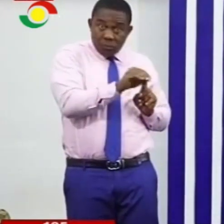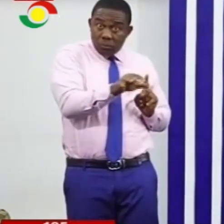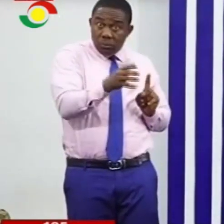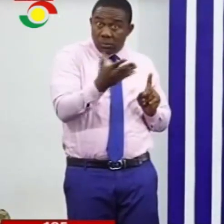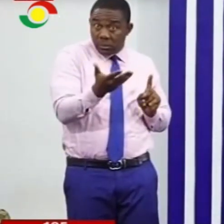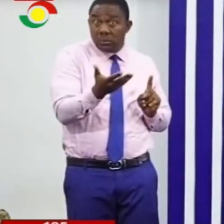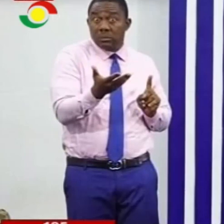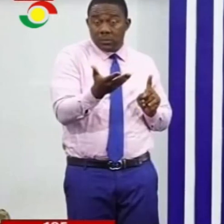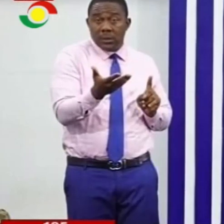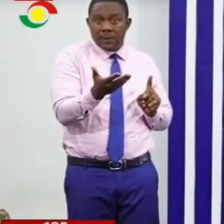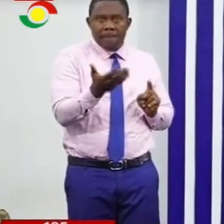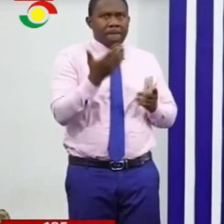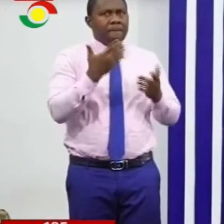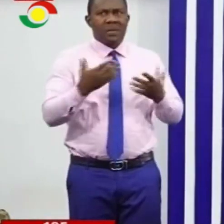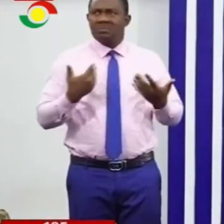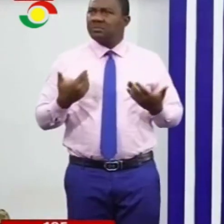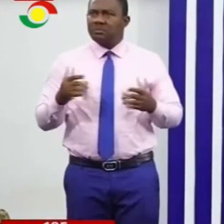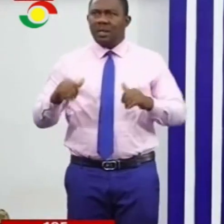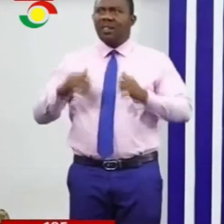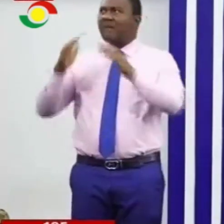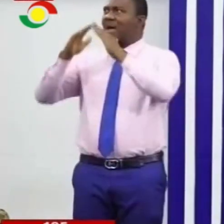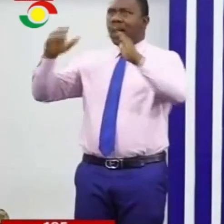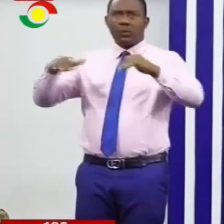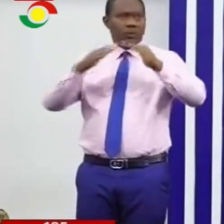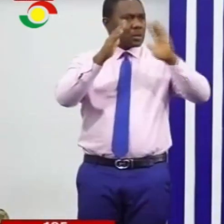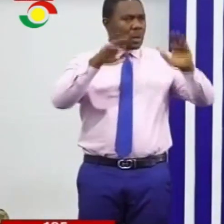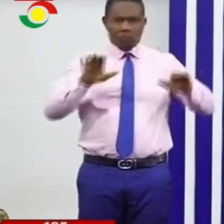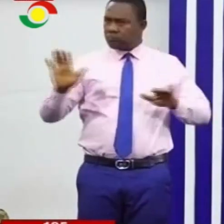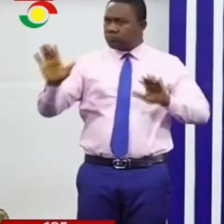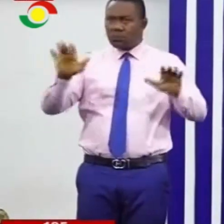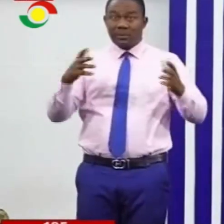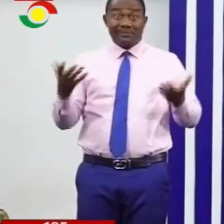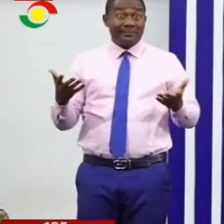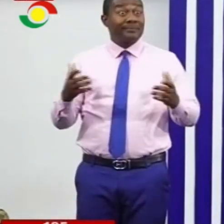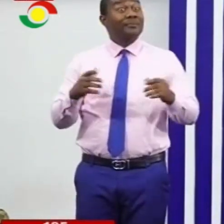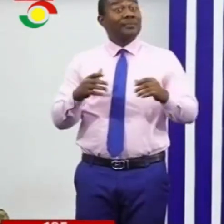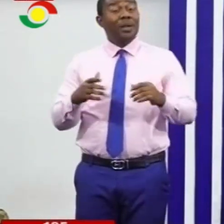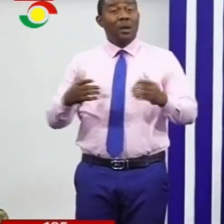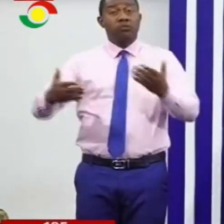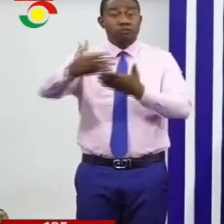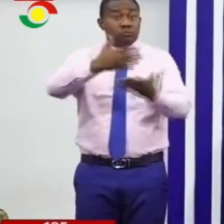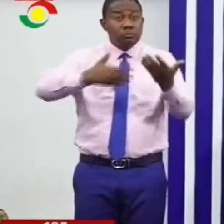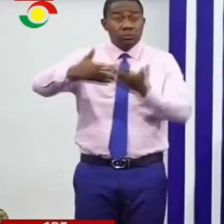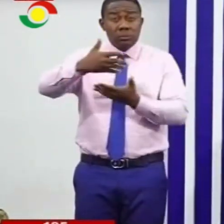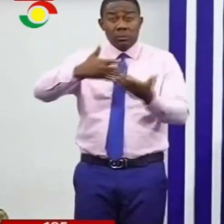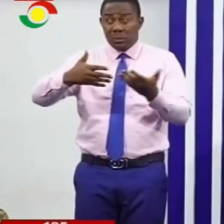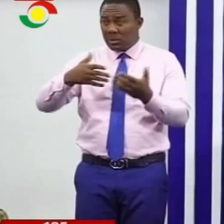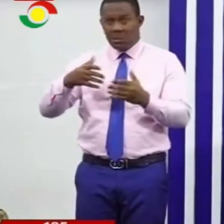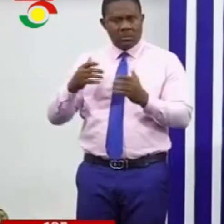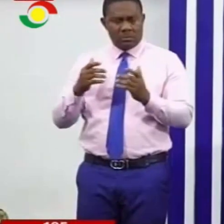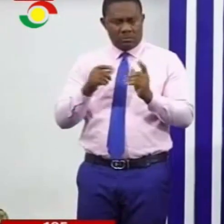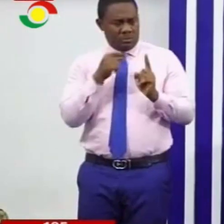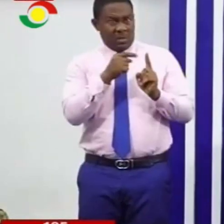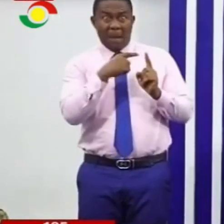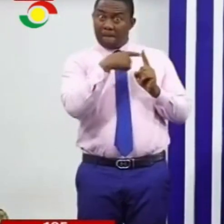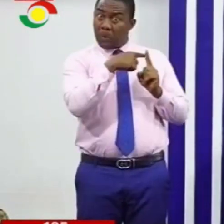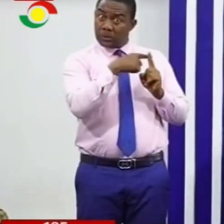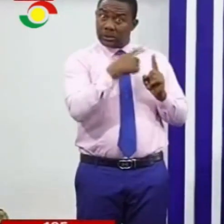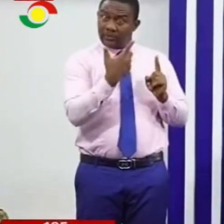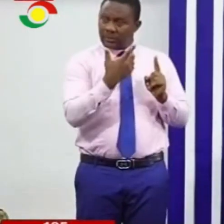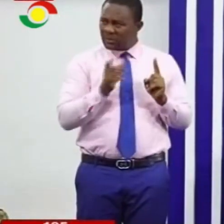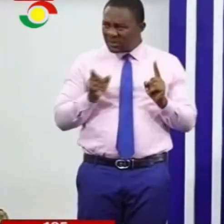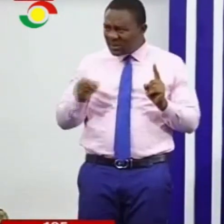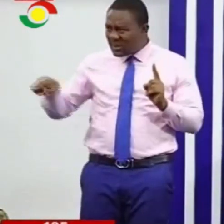house, the tracers will ask them questions. So those in the compound house who have had contact with